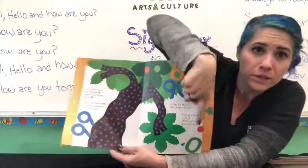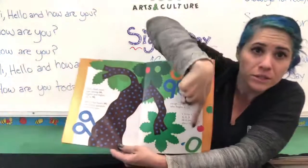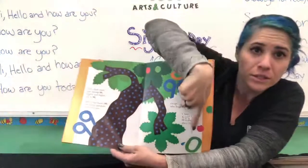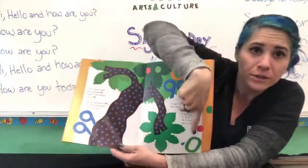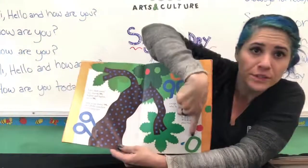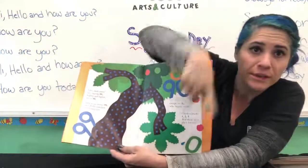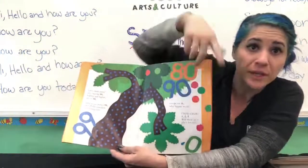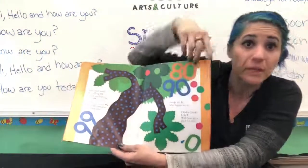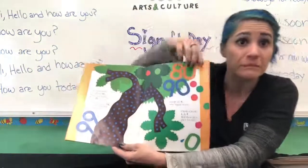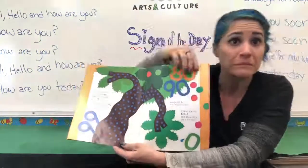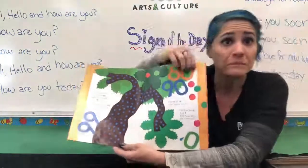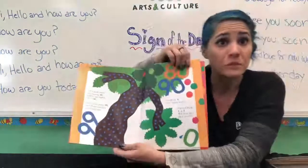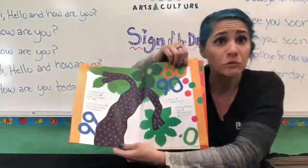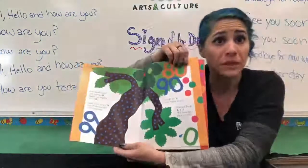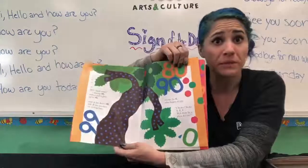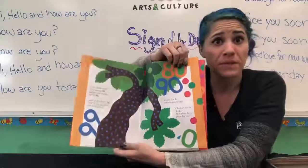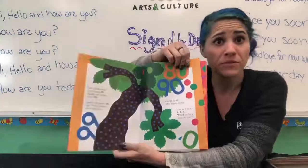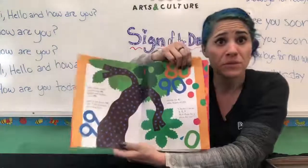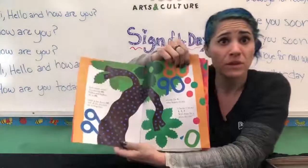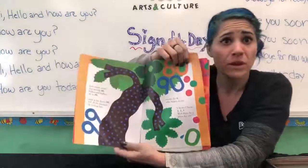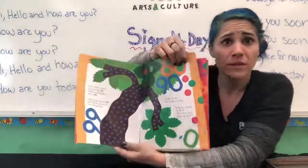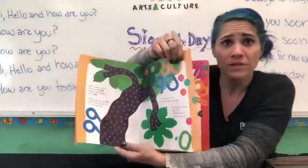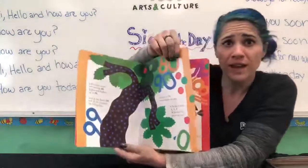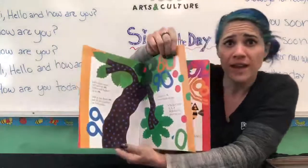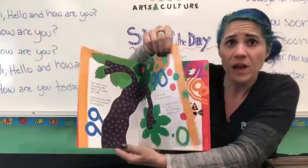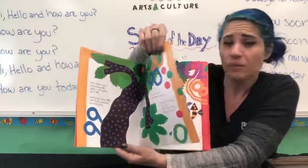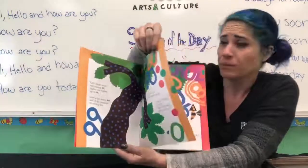little 0 down there. Will there be a place for 0? Let's find out.